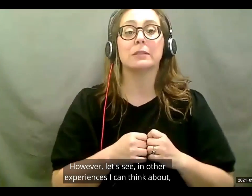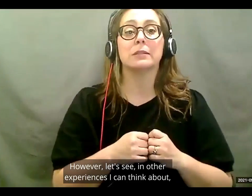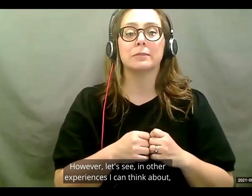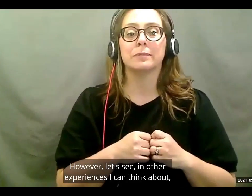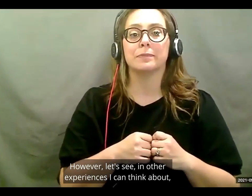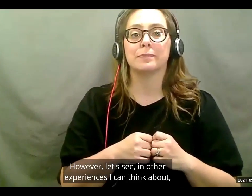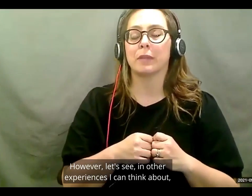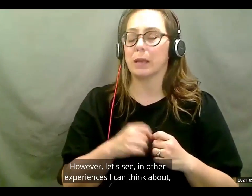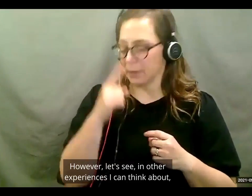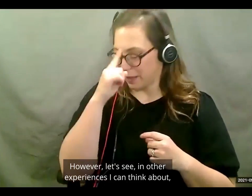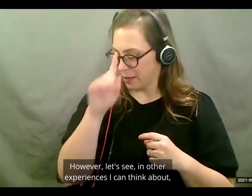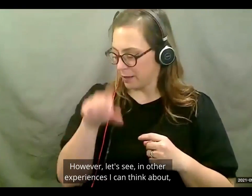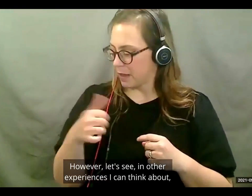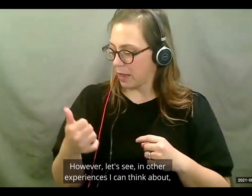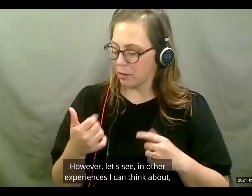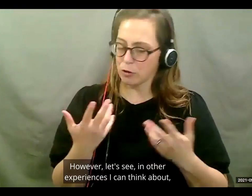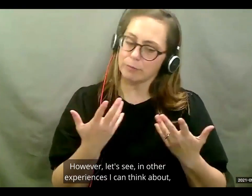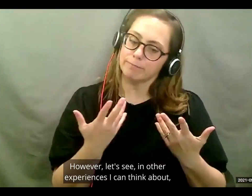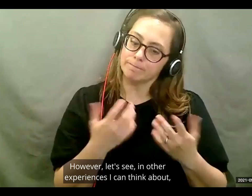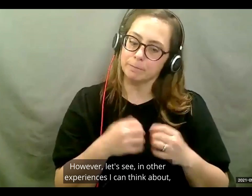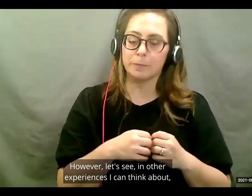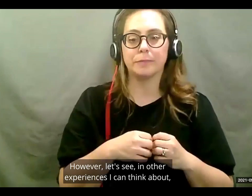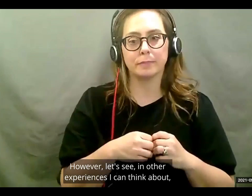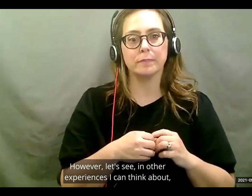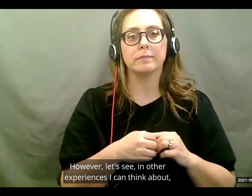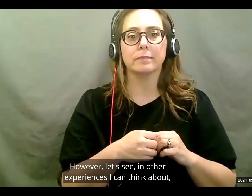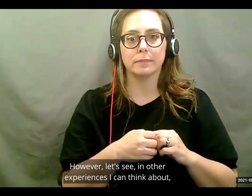However, let's see,